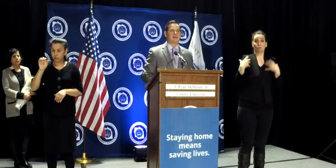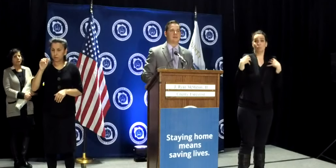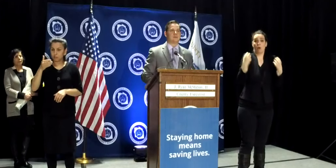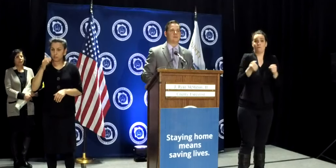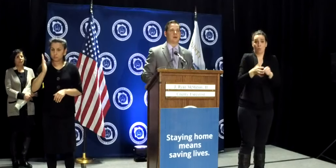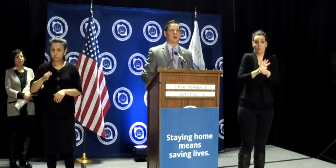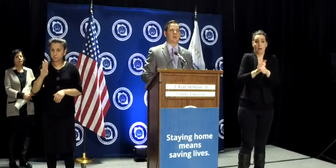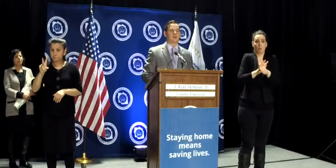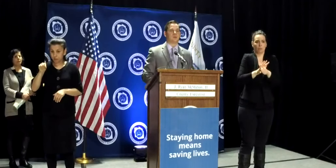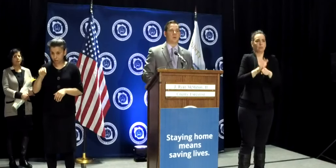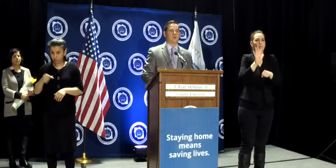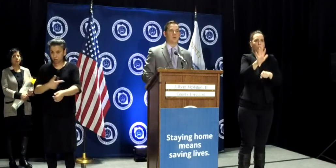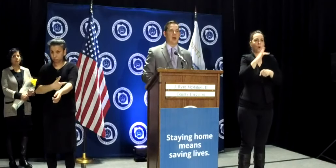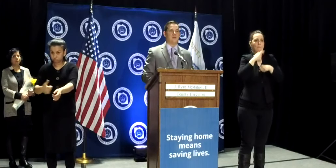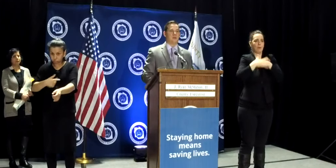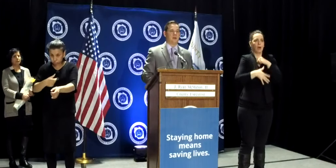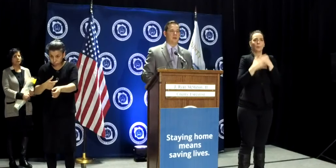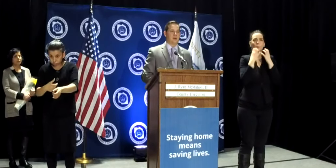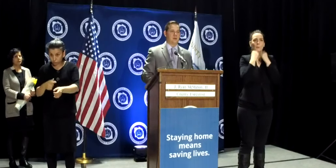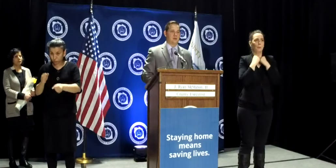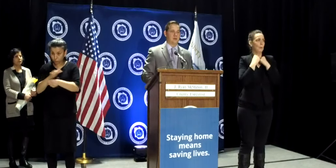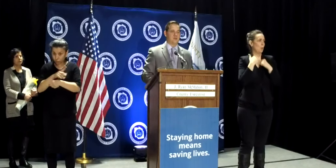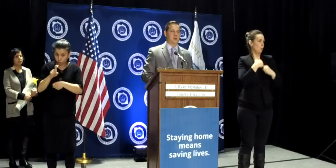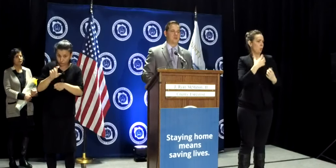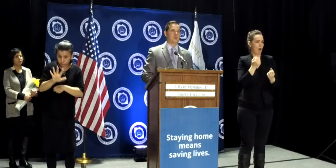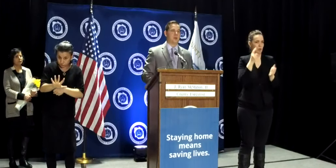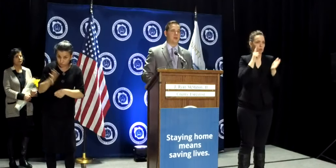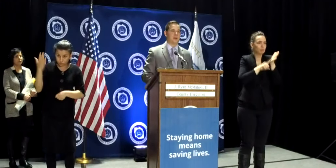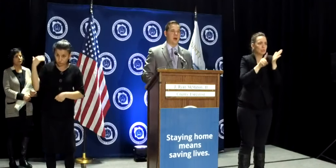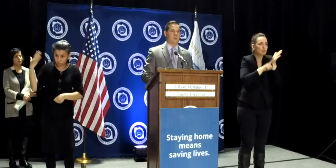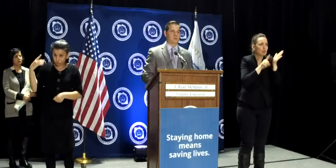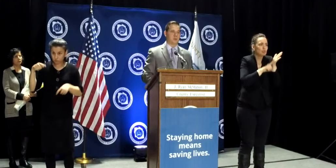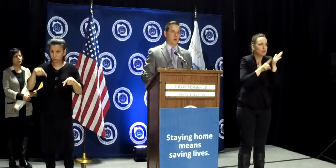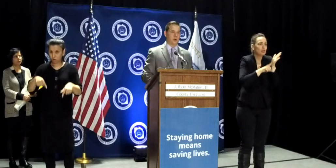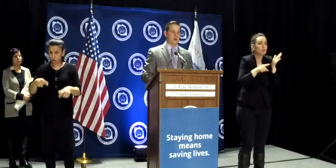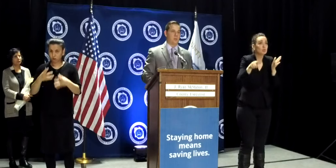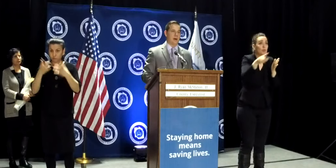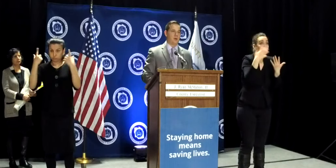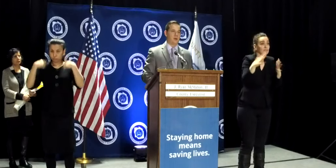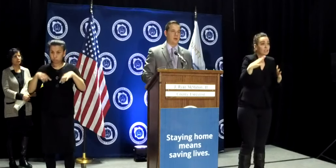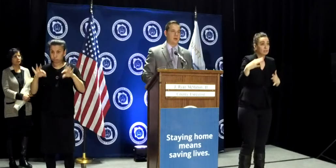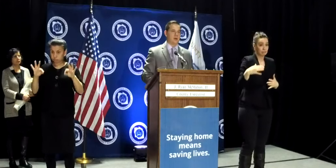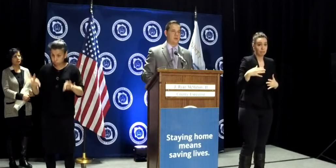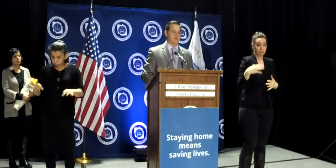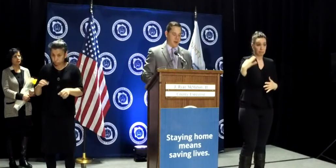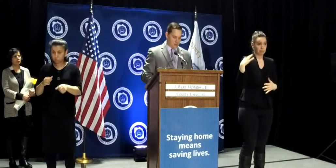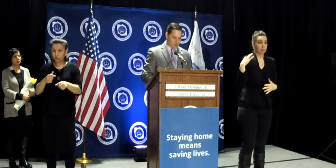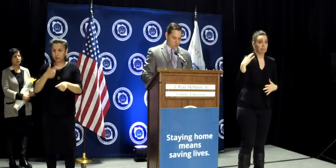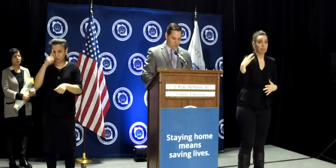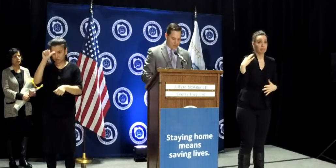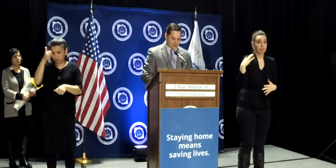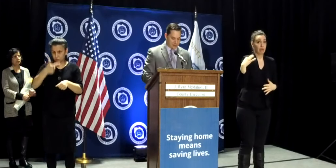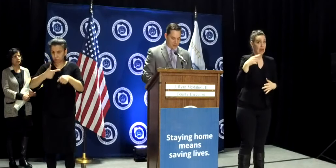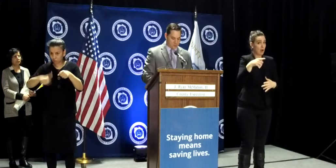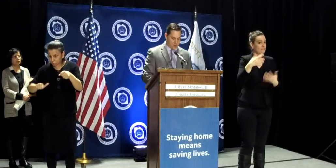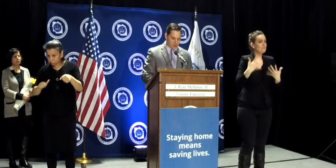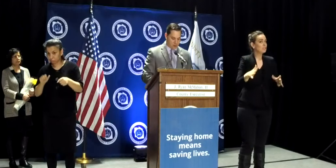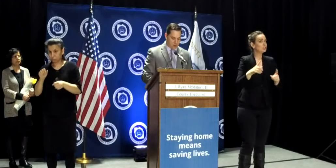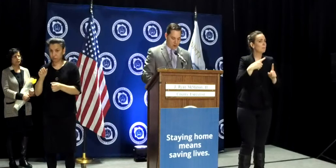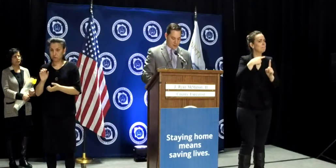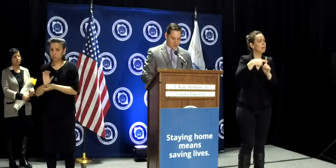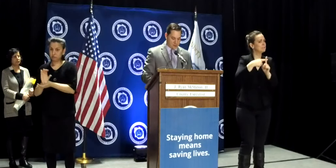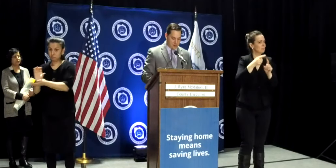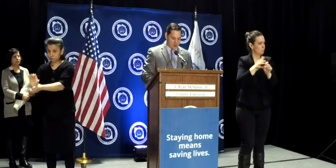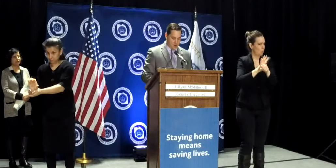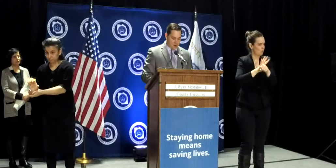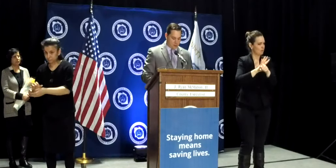you're positive in this role, you have a special ability to help us learn about this virus. Please contact Upstate and